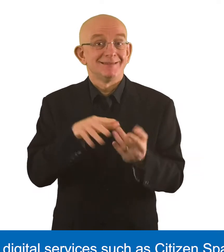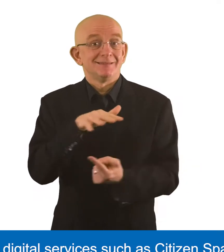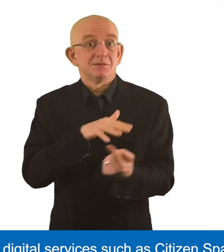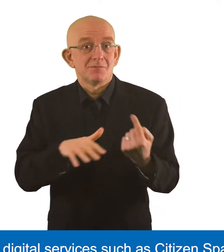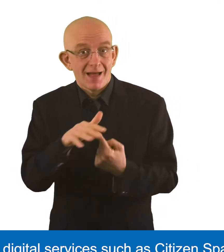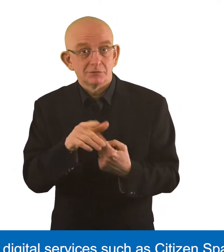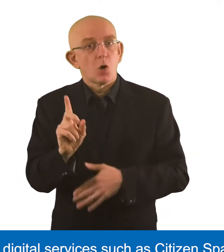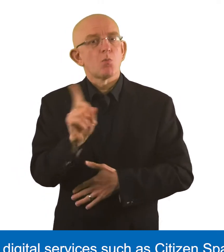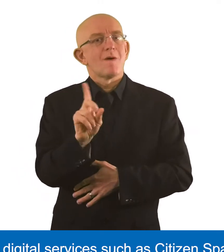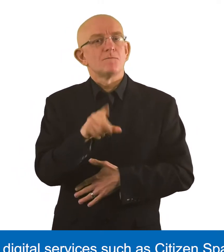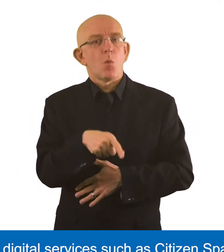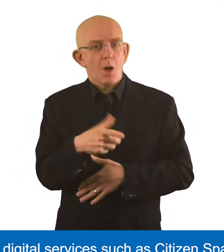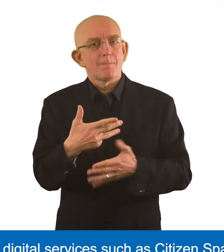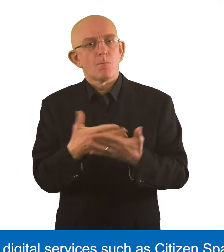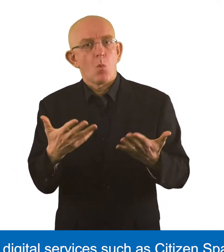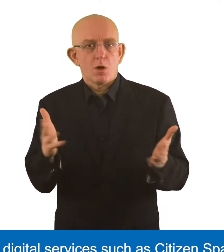views online.